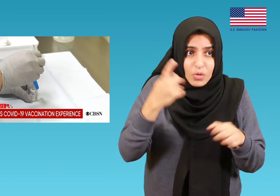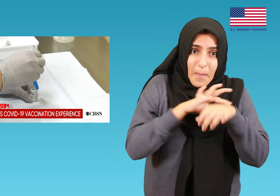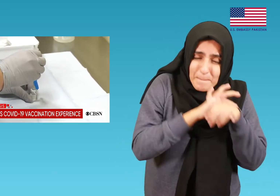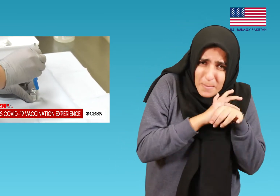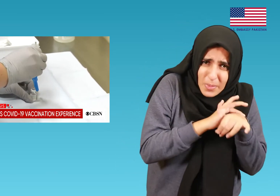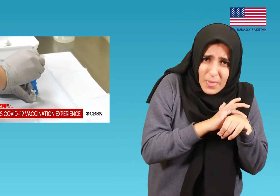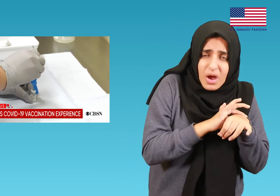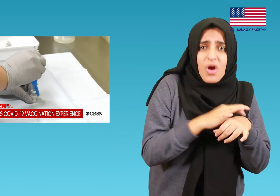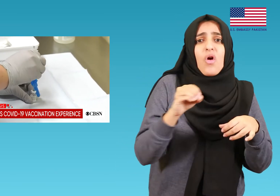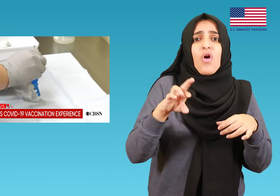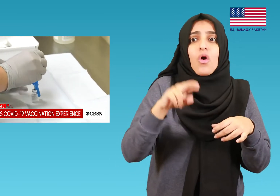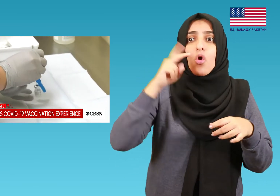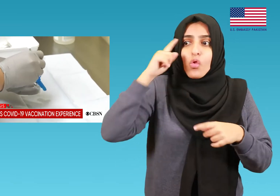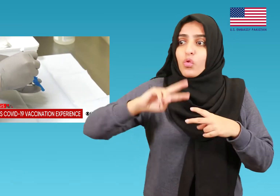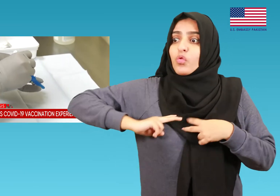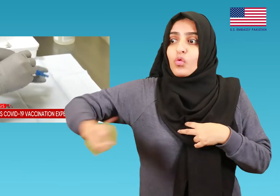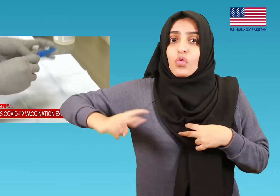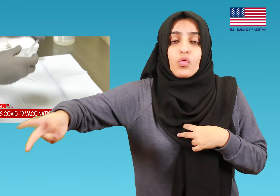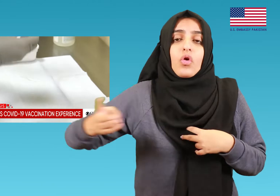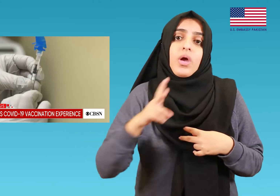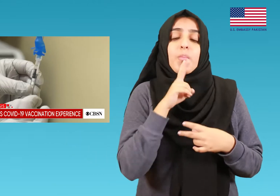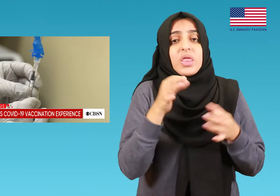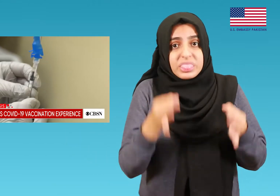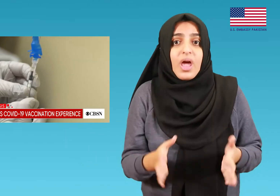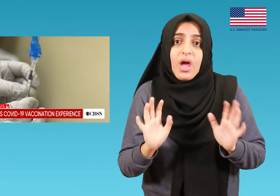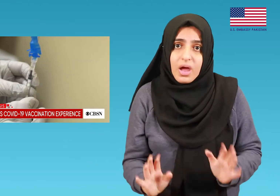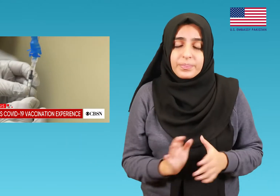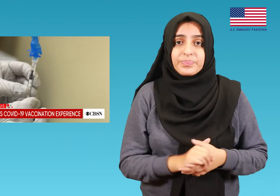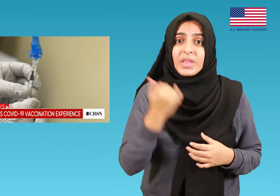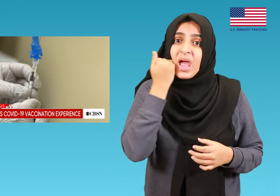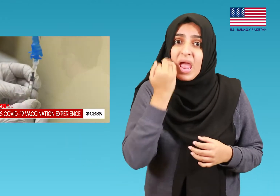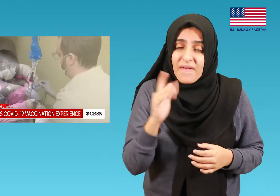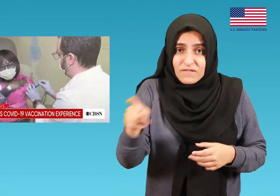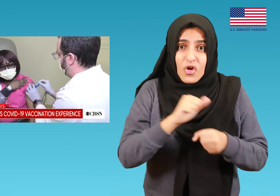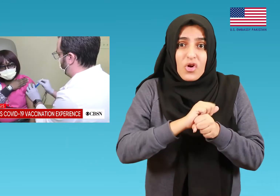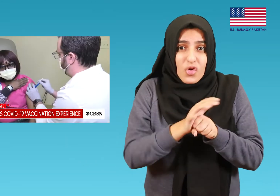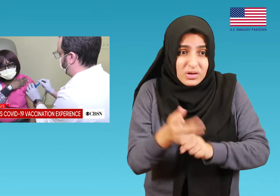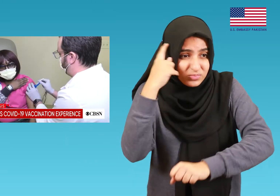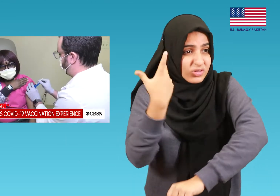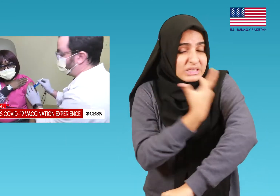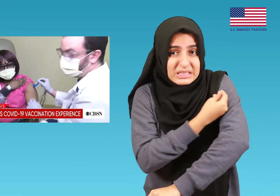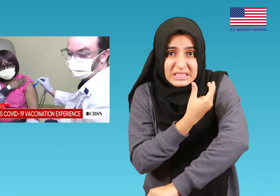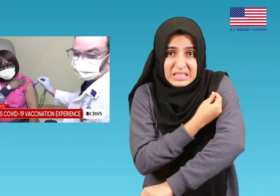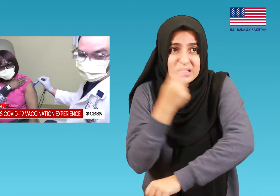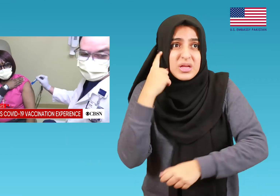sick, but from being contagious to others? If that's the case for the COVID-19 vaccine, things like